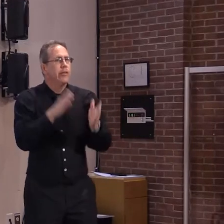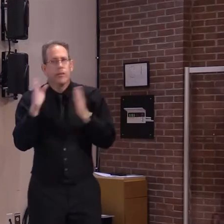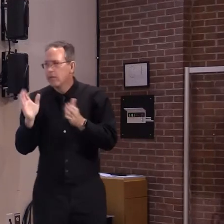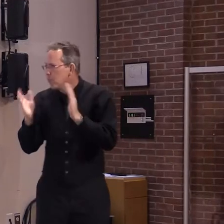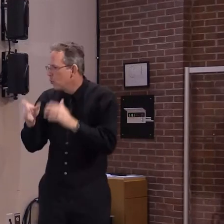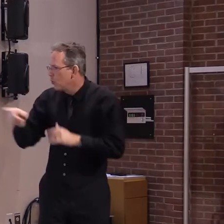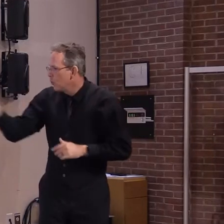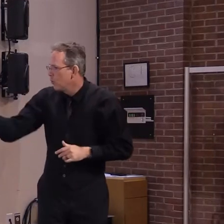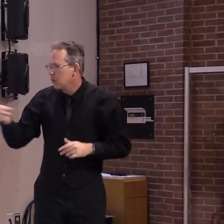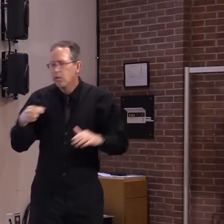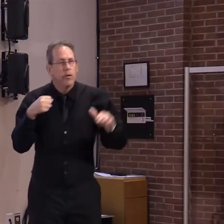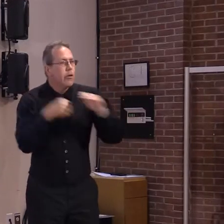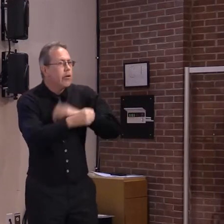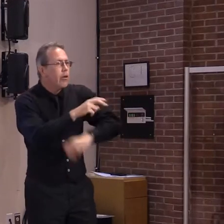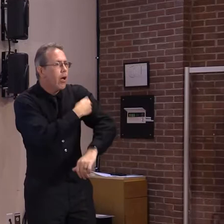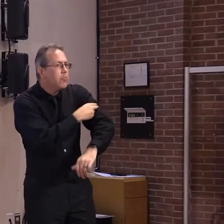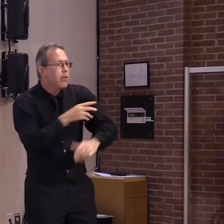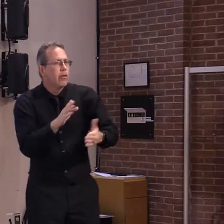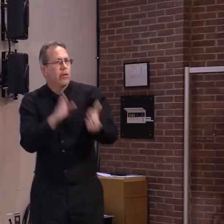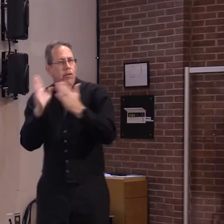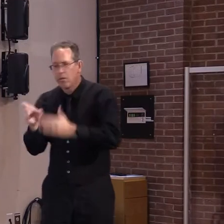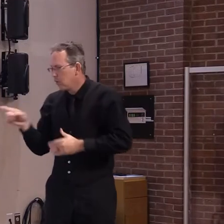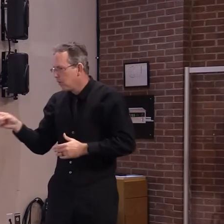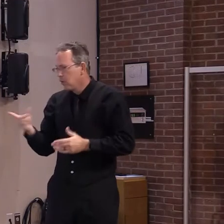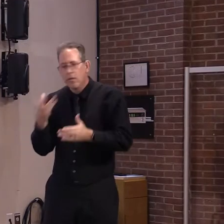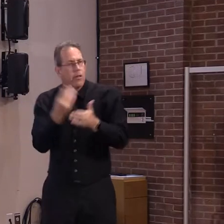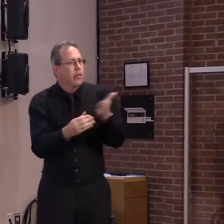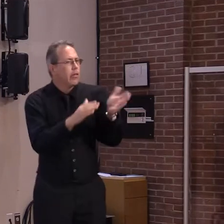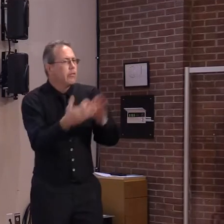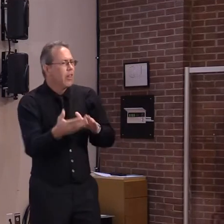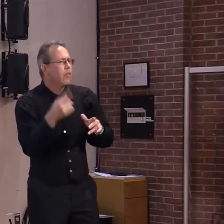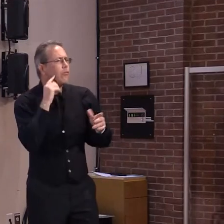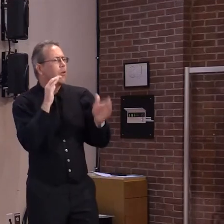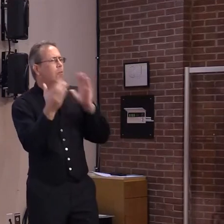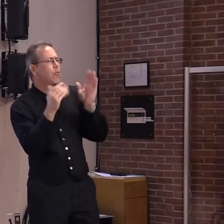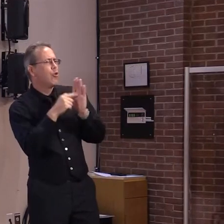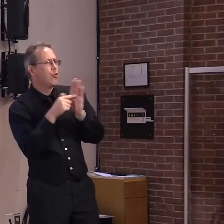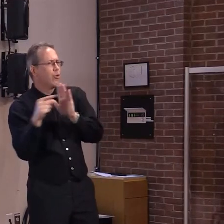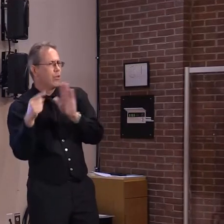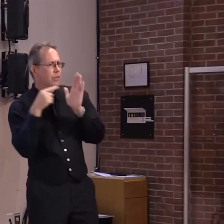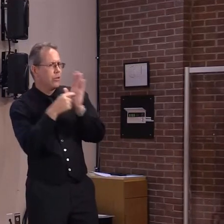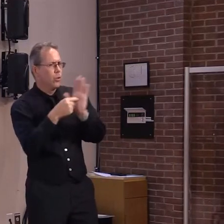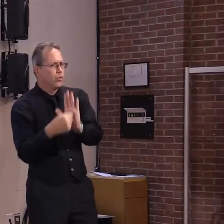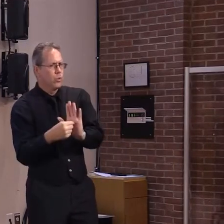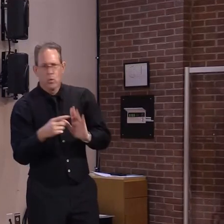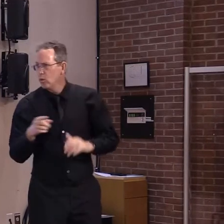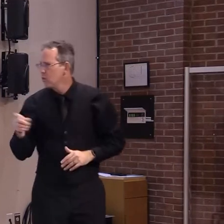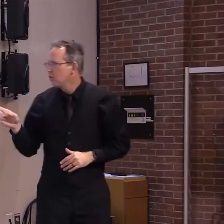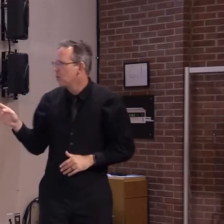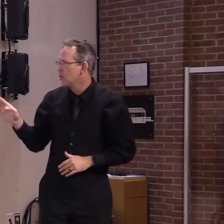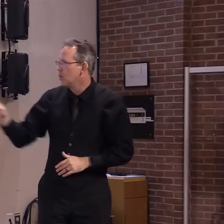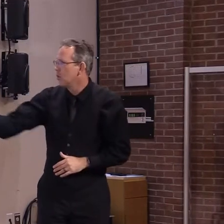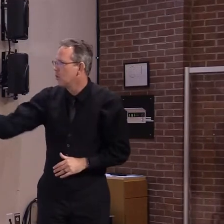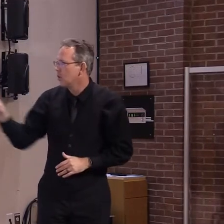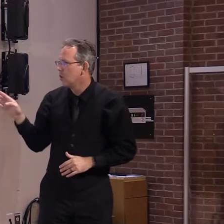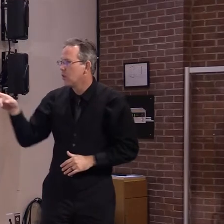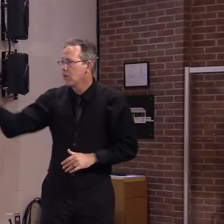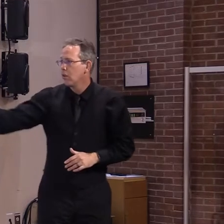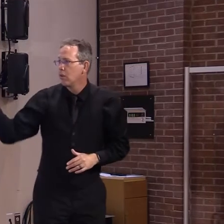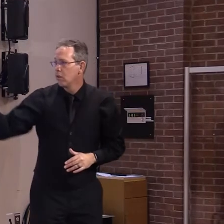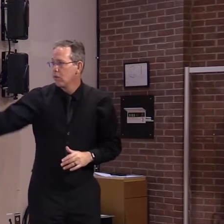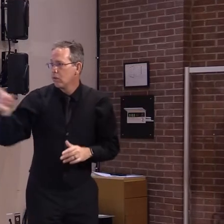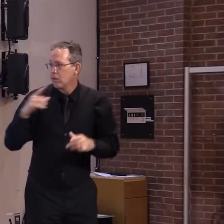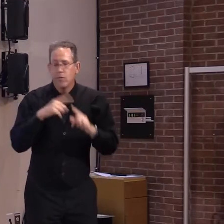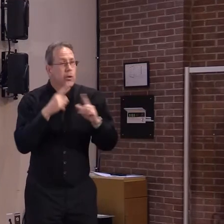wave of cases, hospitalizations, and deaths. And again, we've shown this in the past, but it is looking at the states that are the most